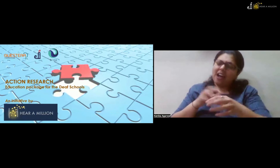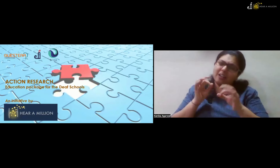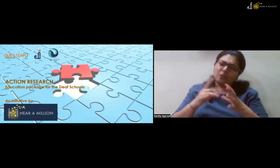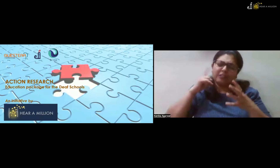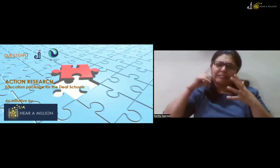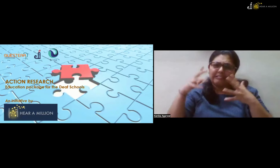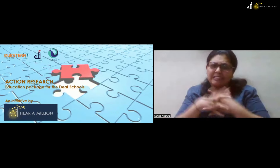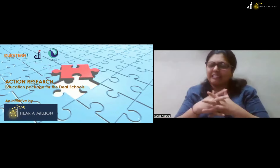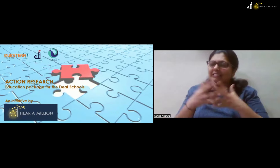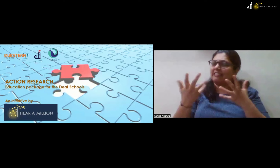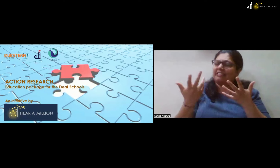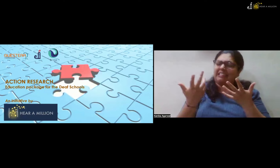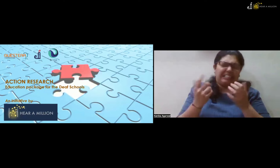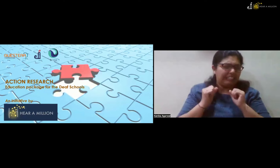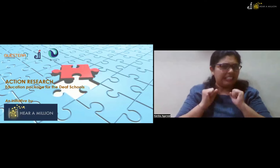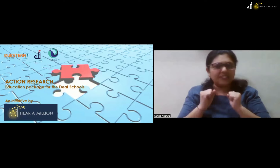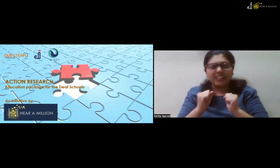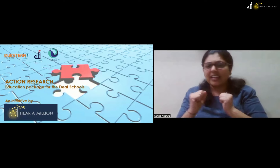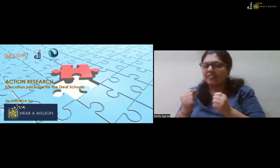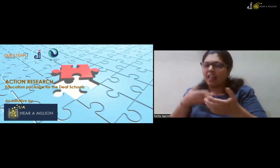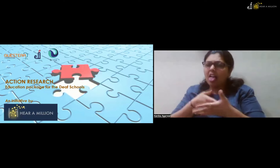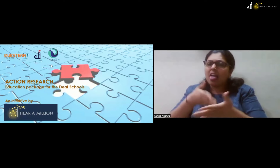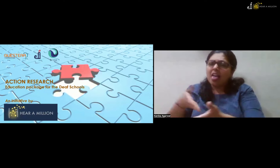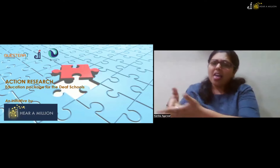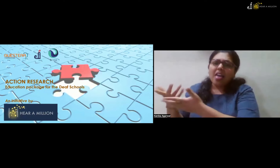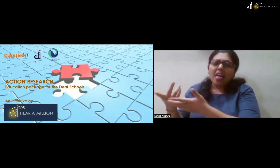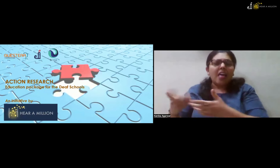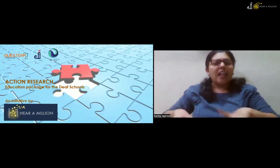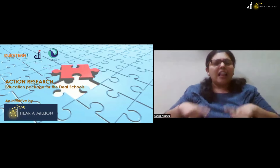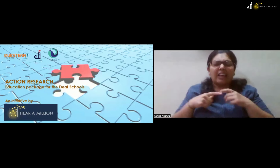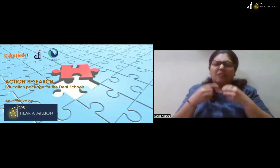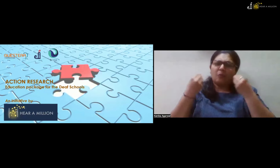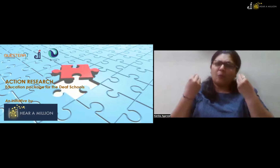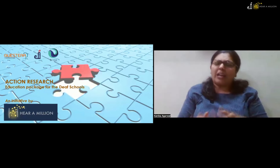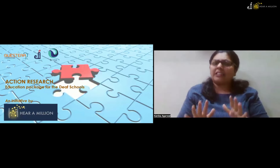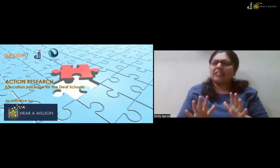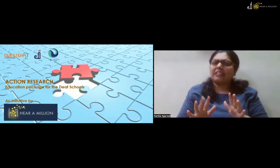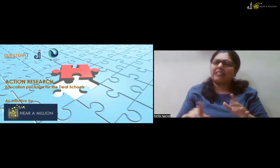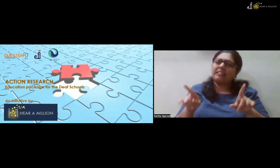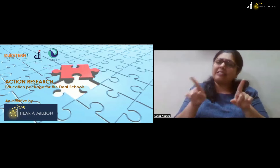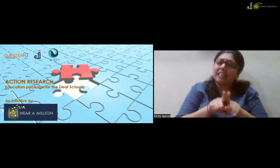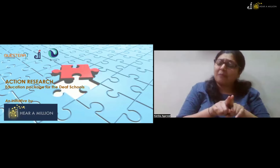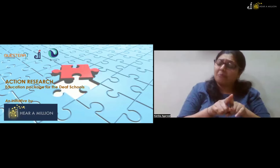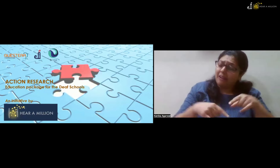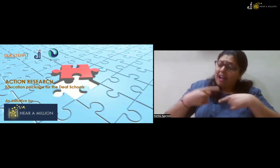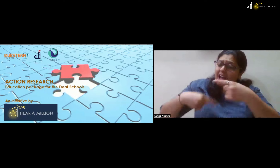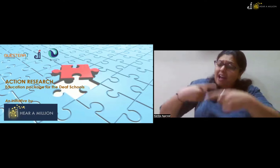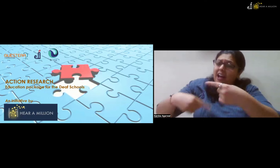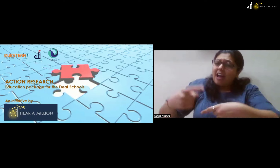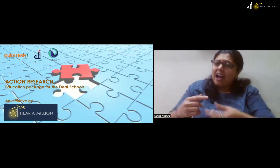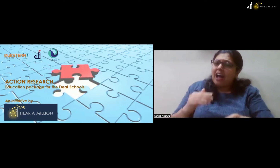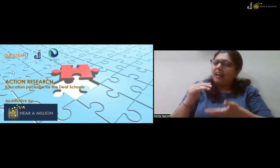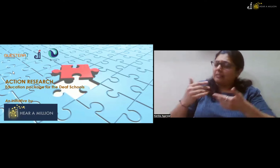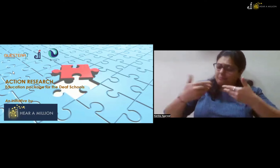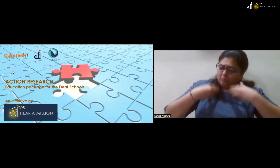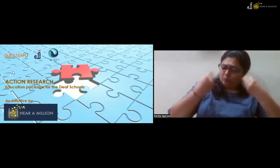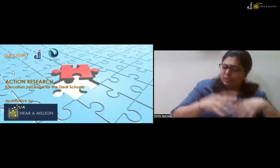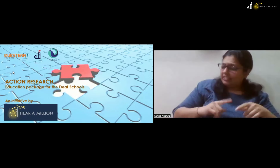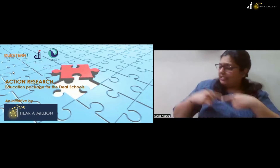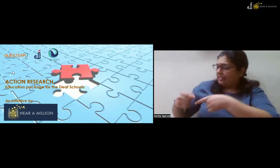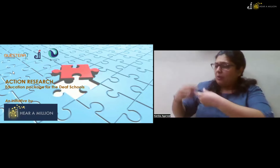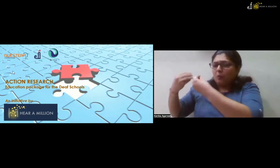it breaks my heart. And if I was in their place every day, it's a waste of a